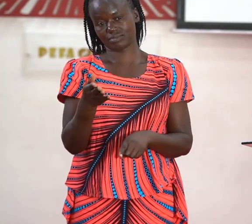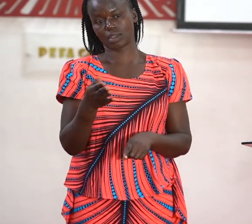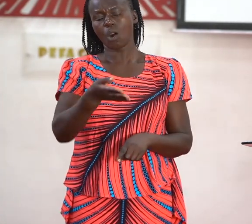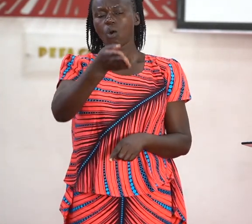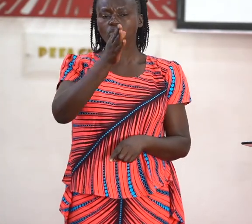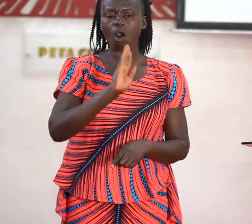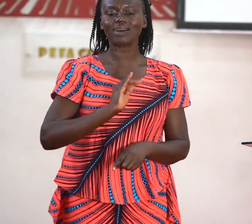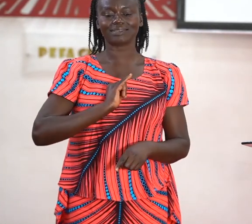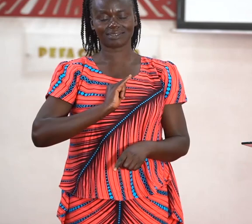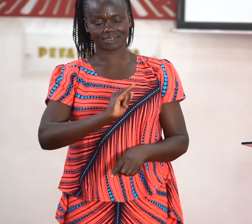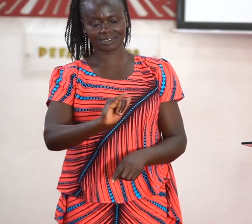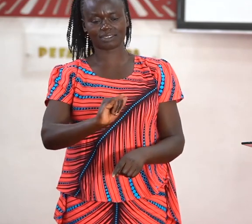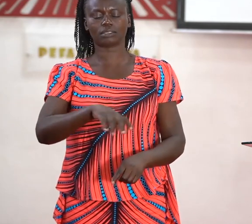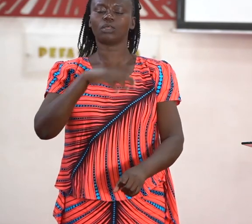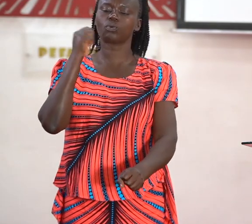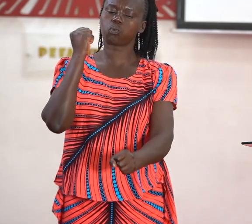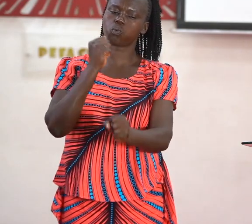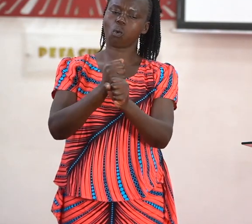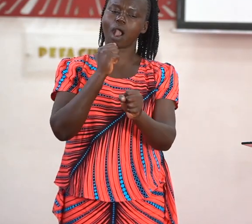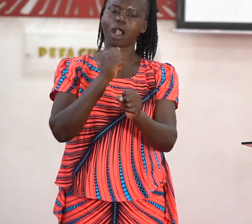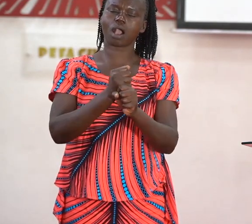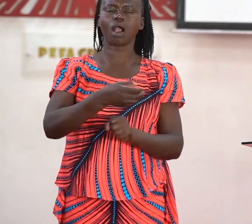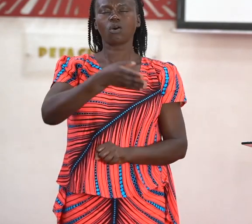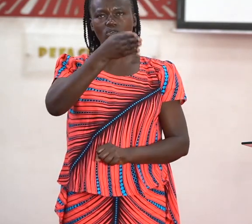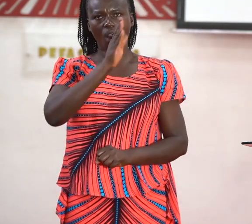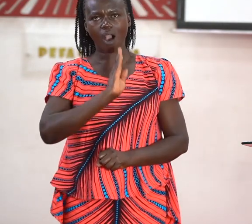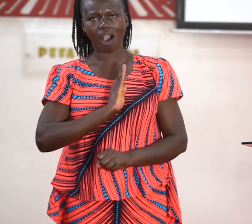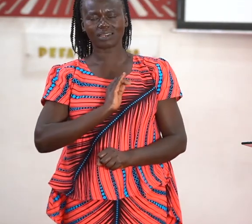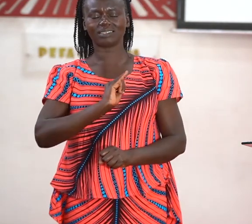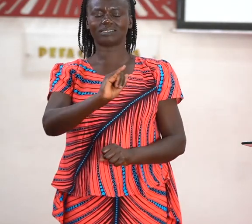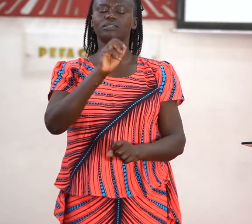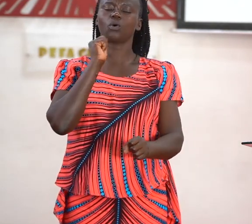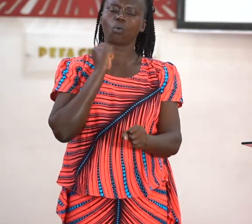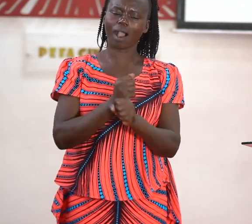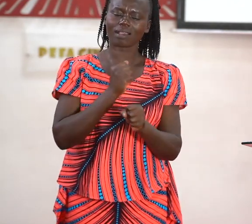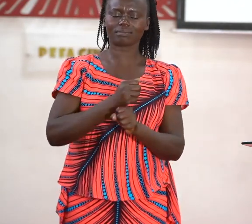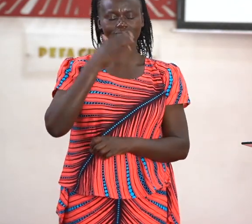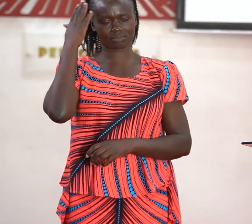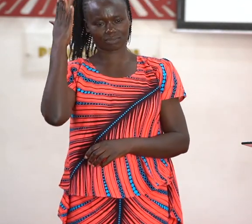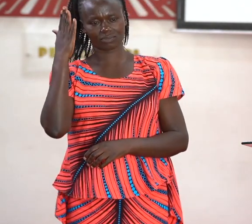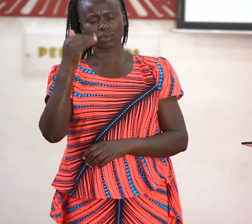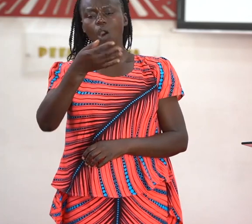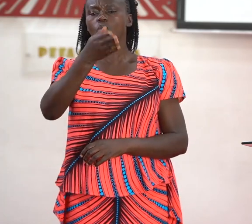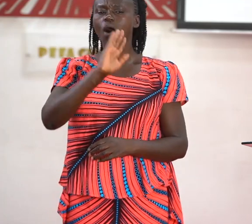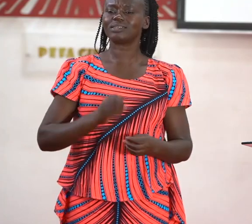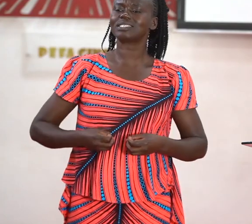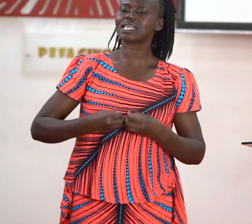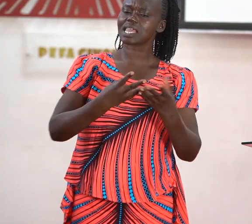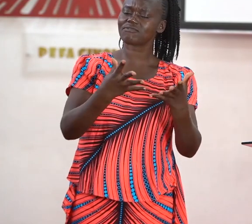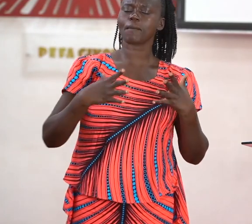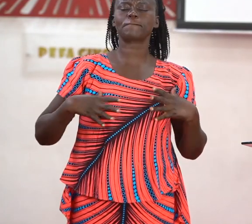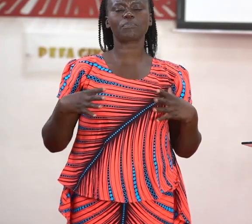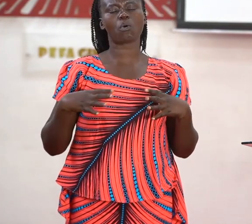God is still at work and he's still doing his work. He's still giving people. He's still